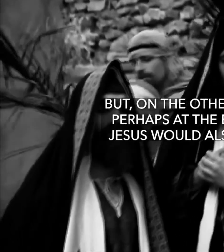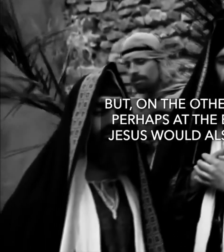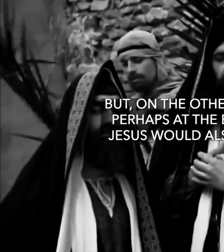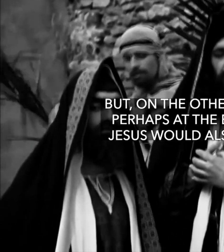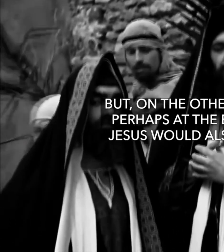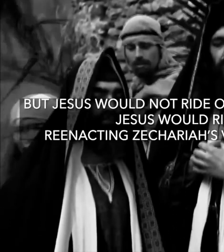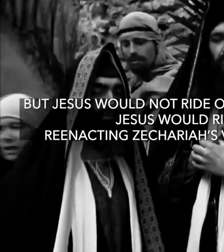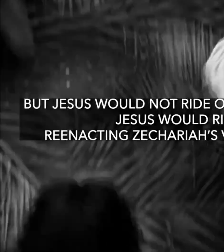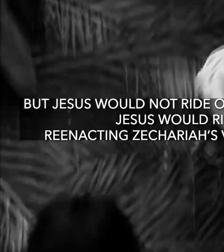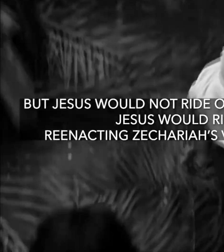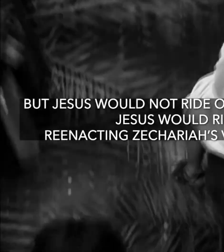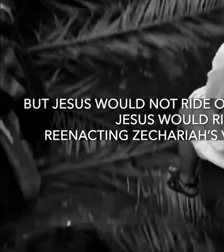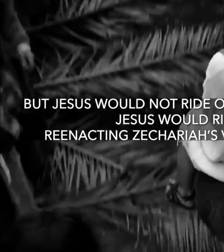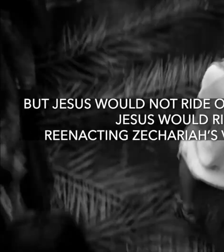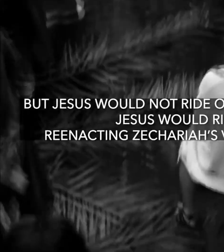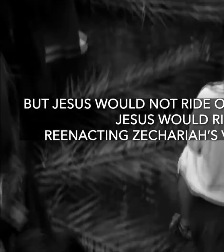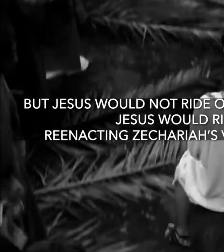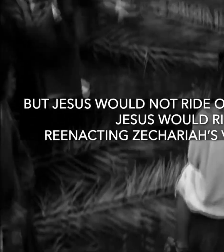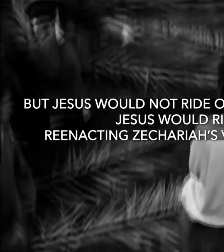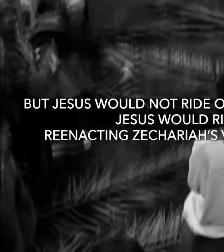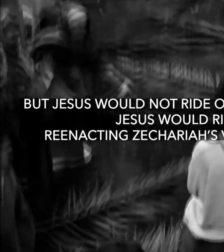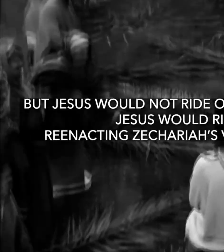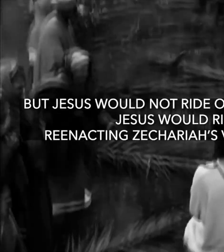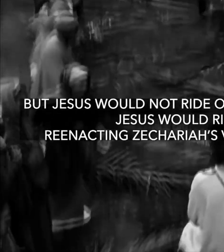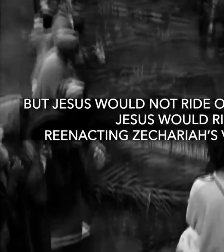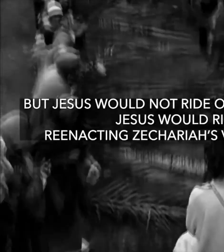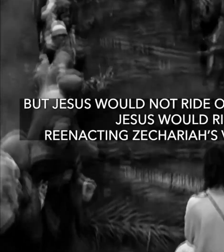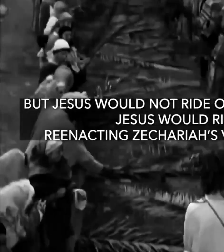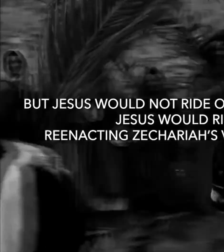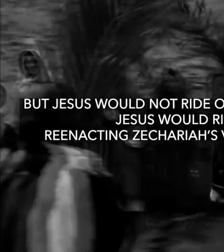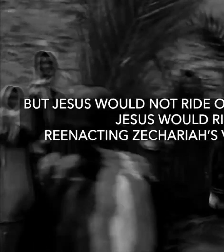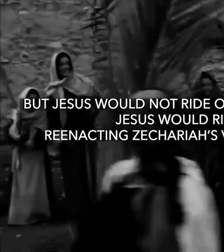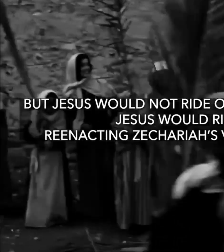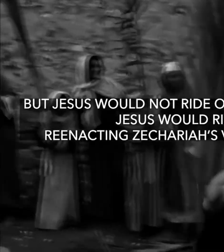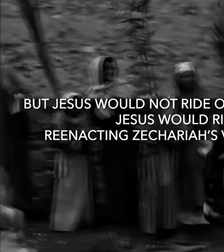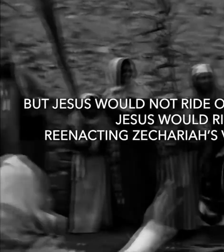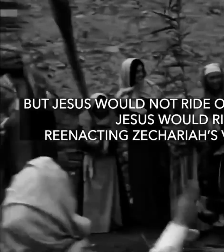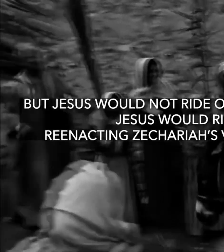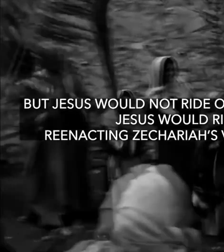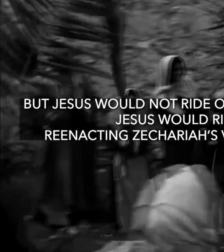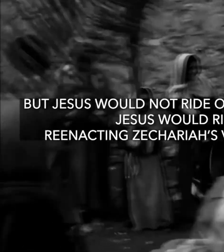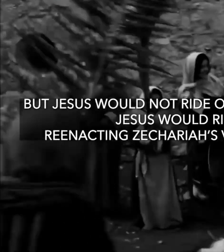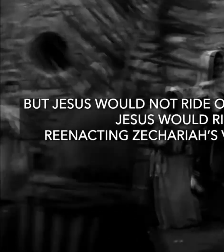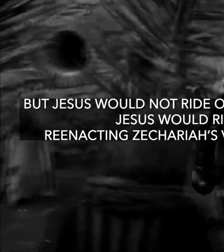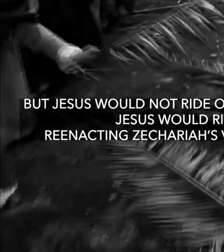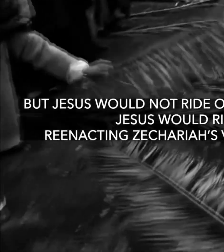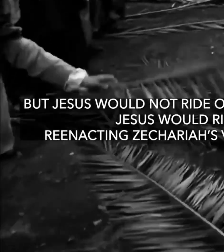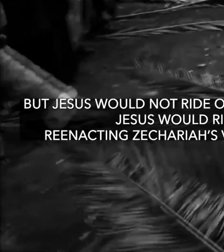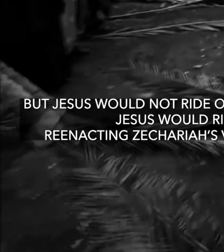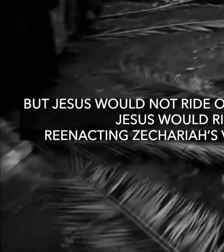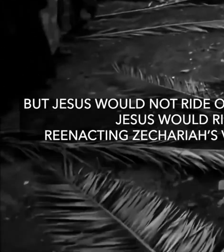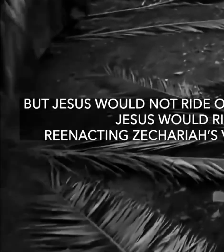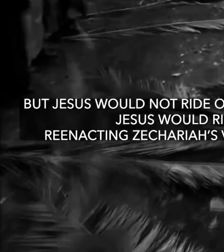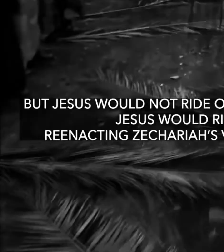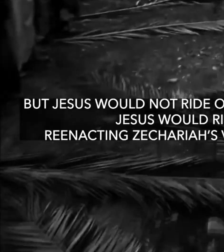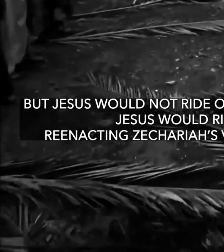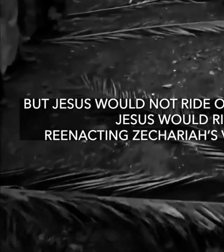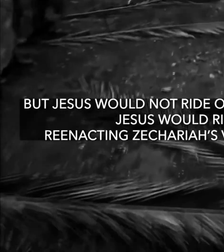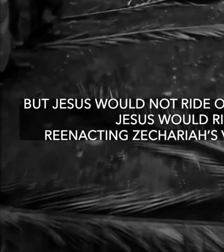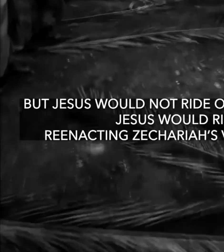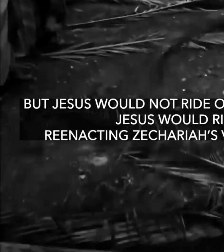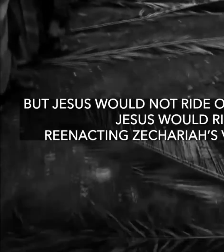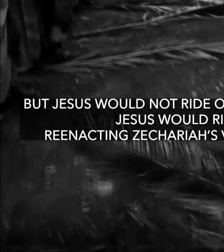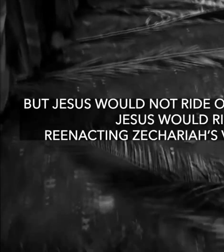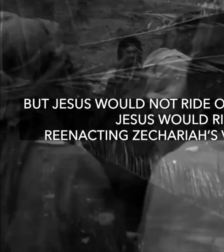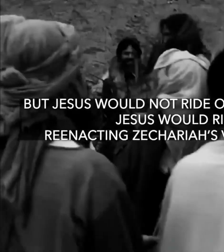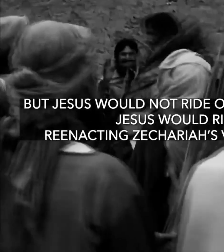enter the city. But Jesus would not ride on a war horse with soldiers. Jesus would ride on a donkey,